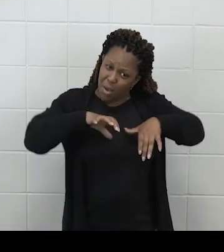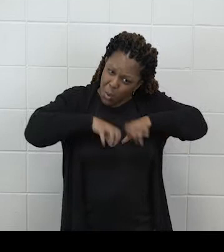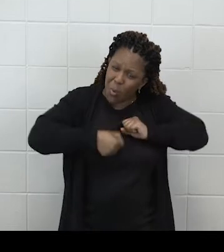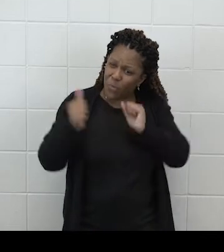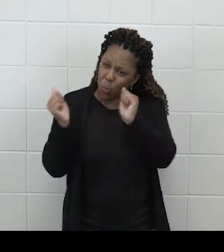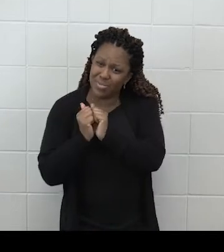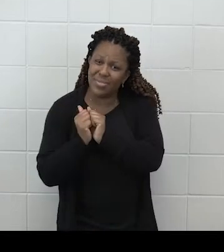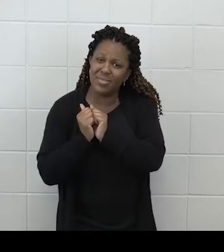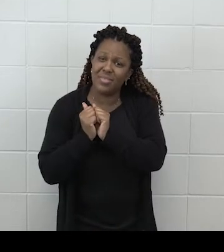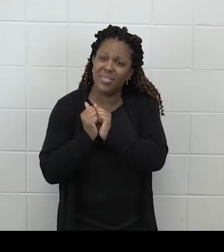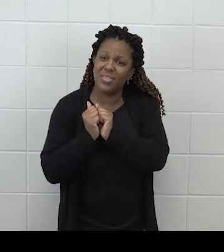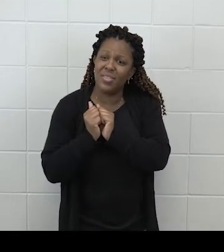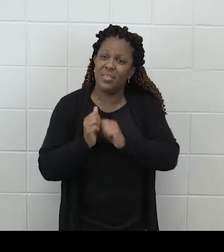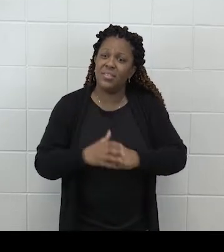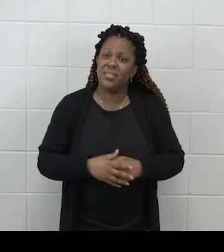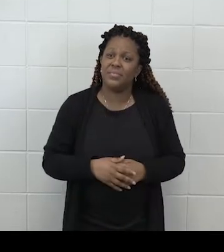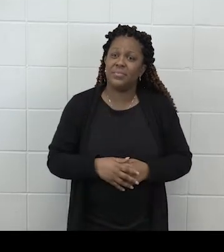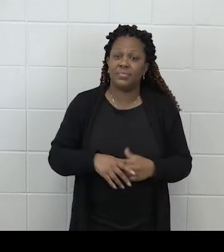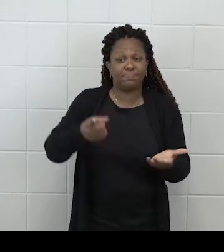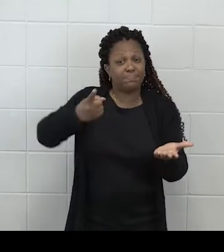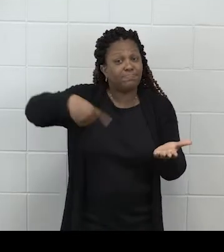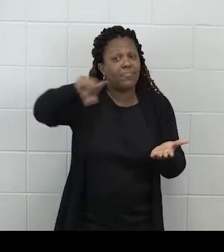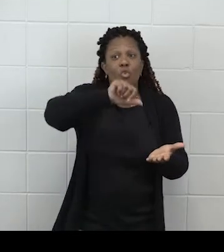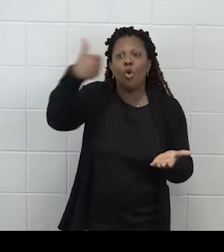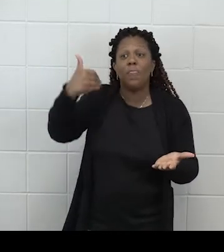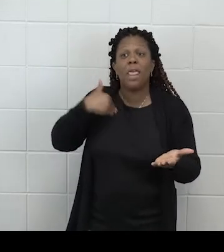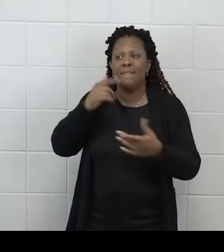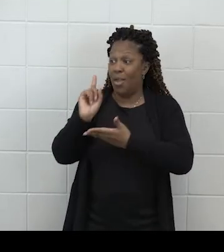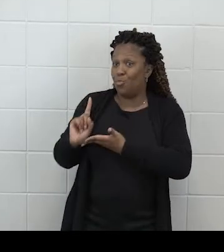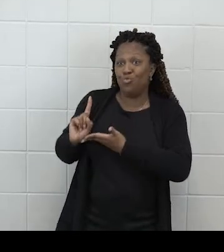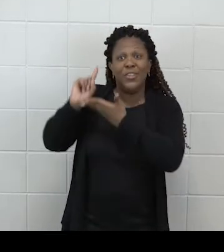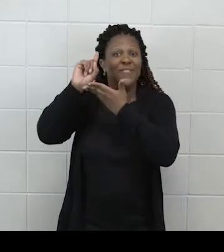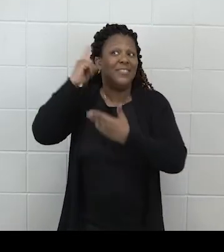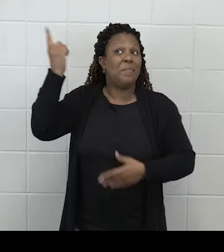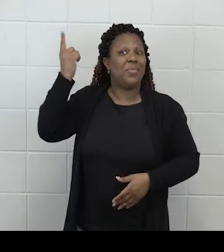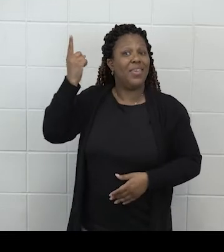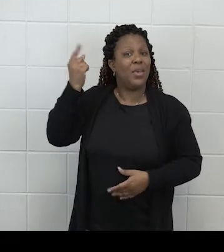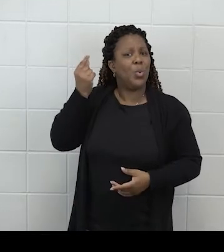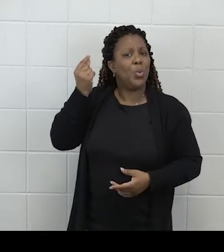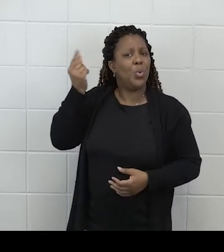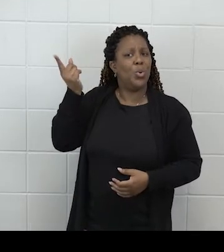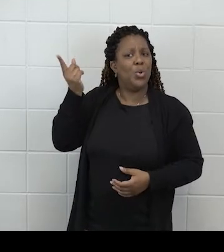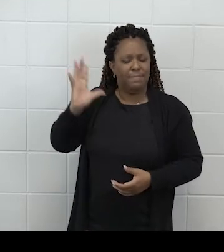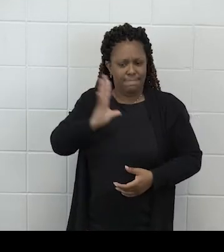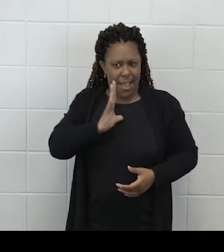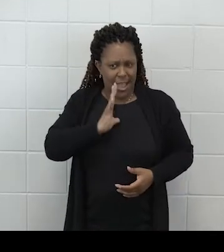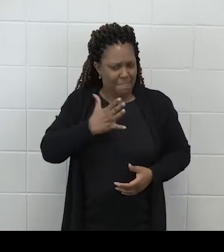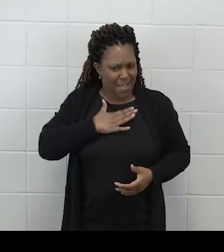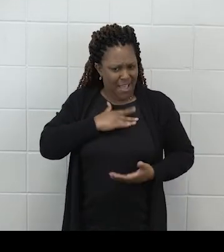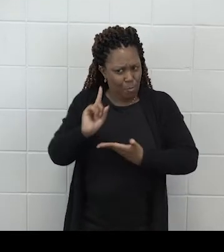of privilege and ease, and sit in the ashes of this nation's